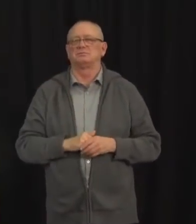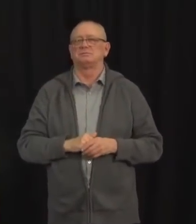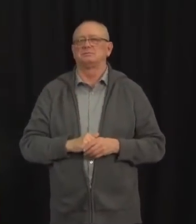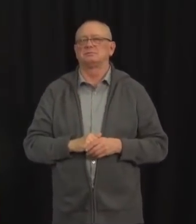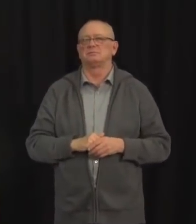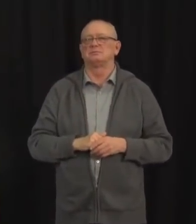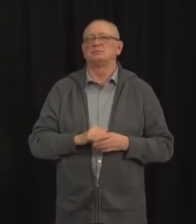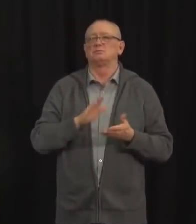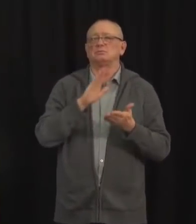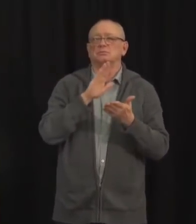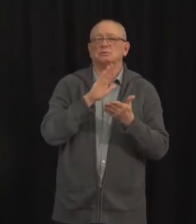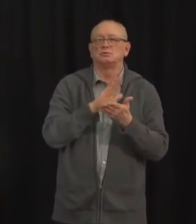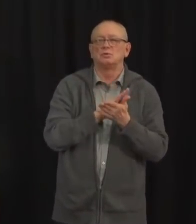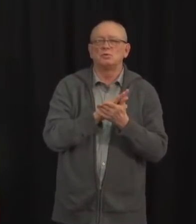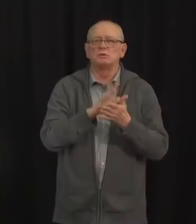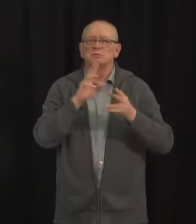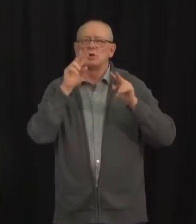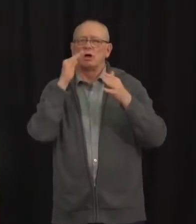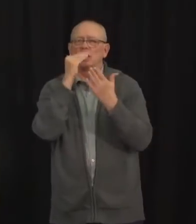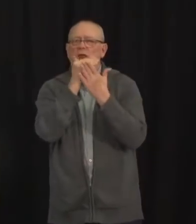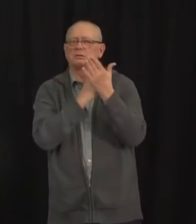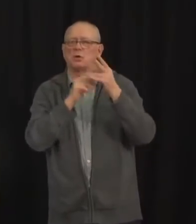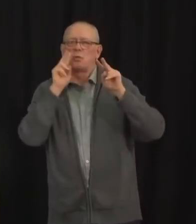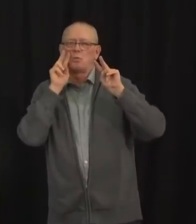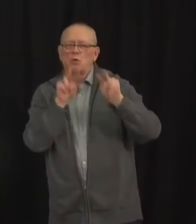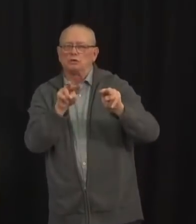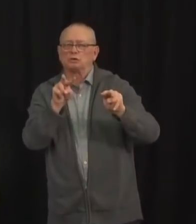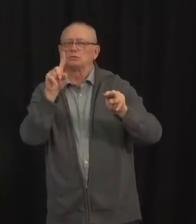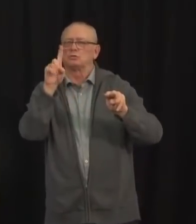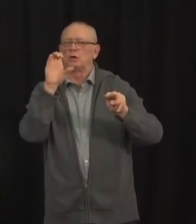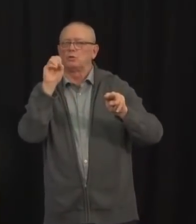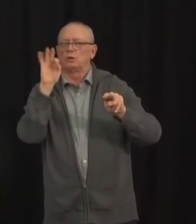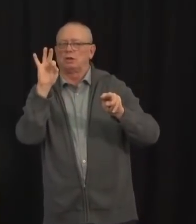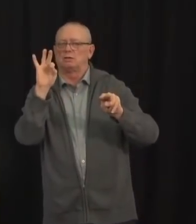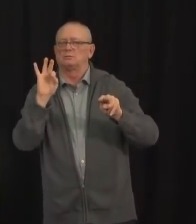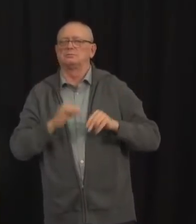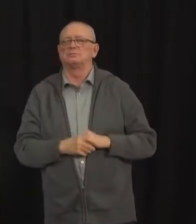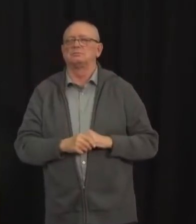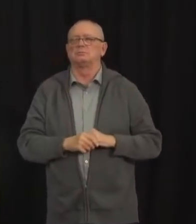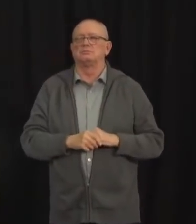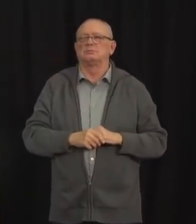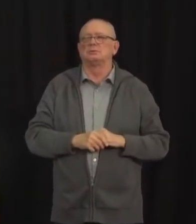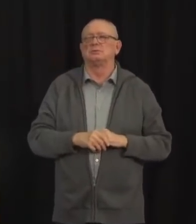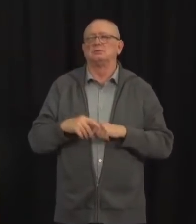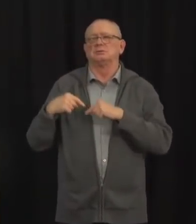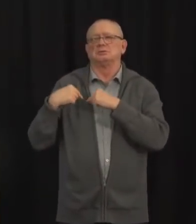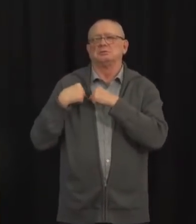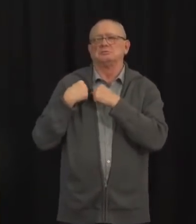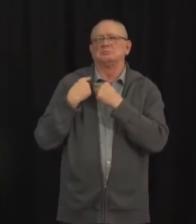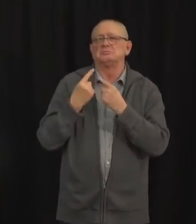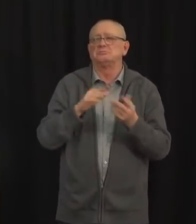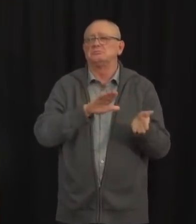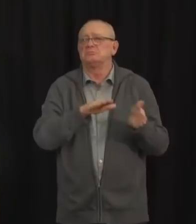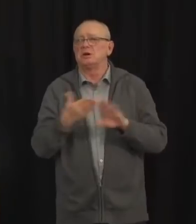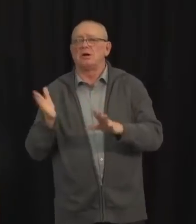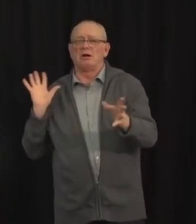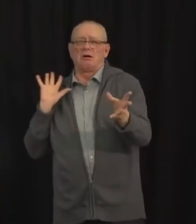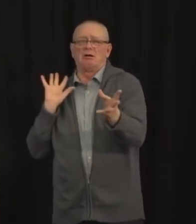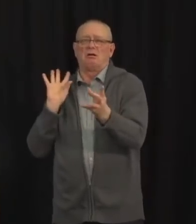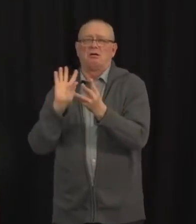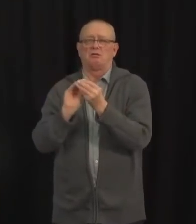My thoughts and sympathies are with all the family, friends, and communities grieving the loss of someone they loved.